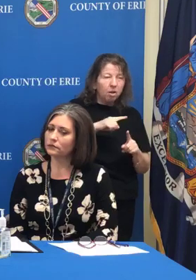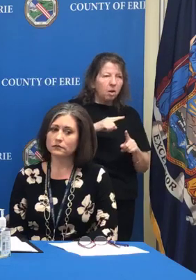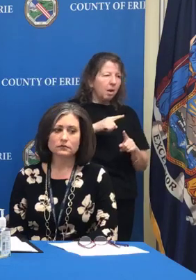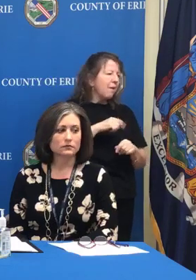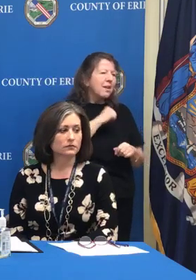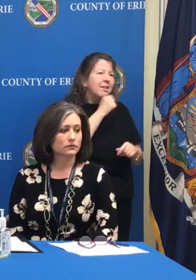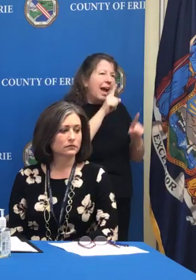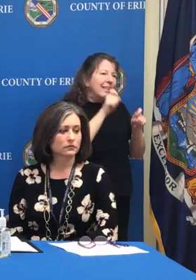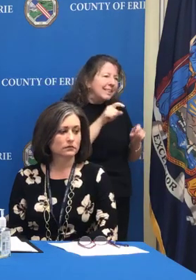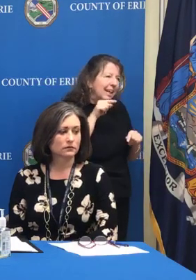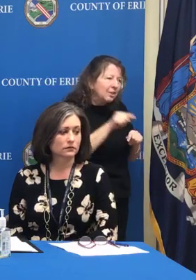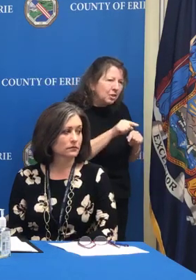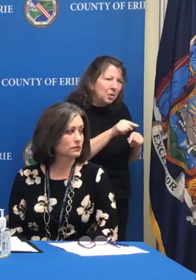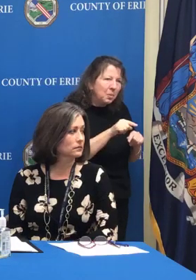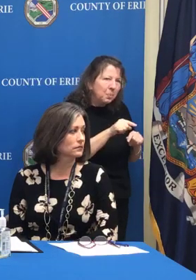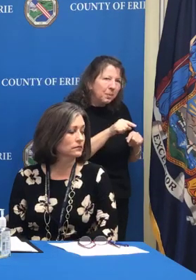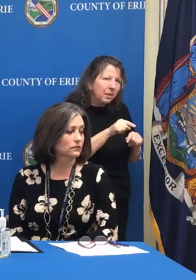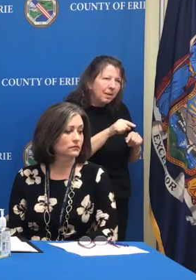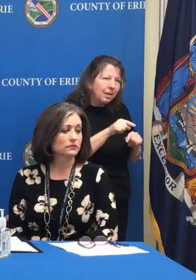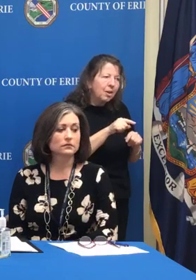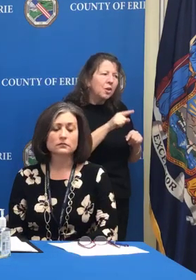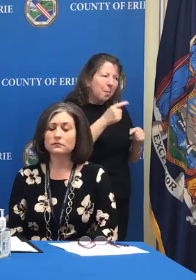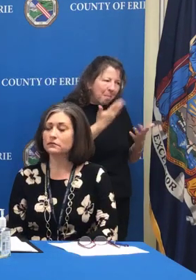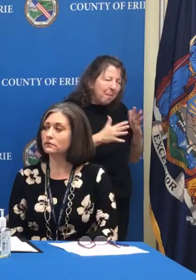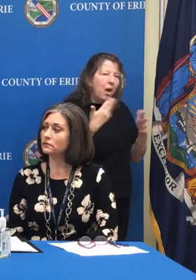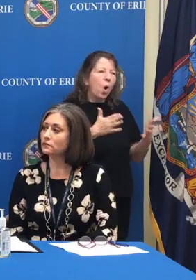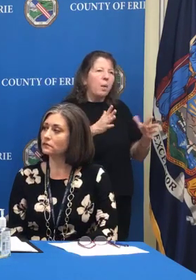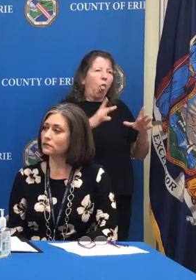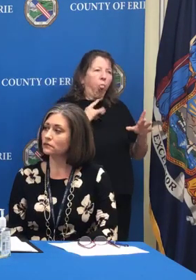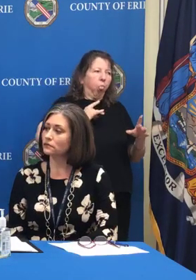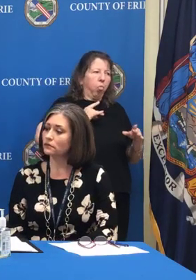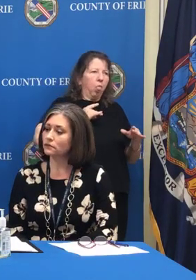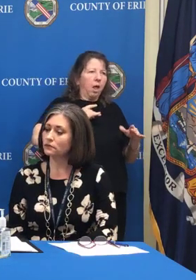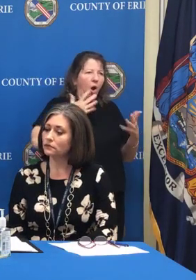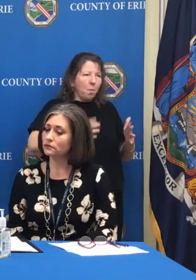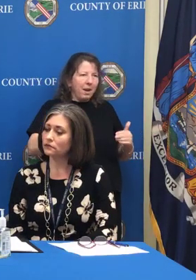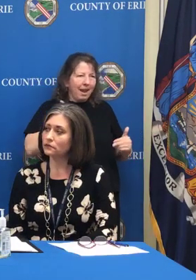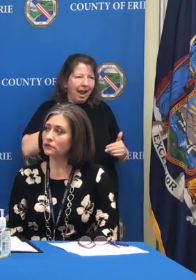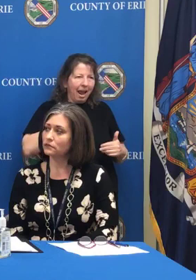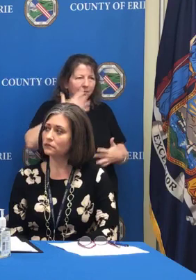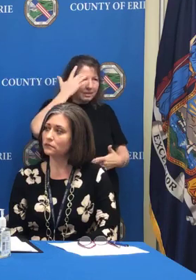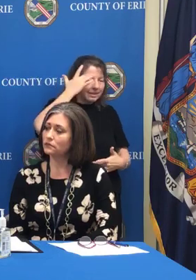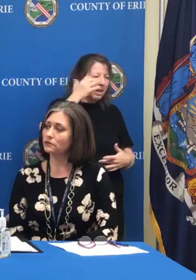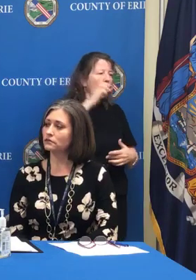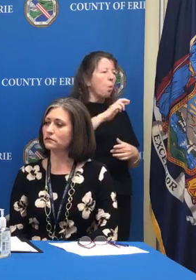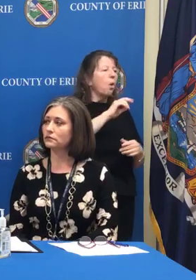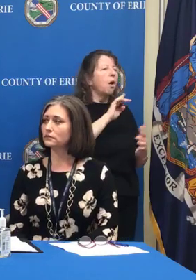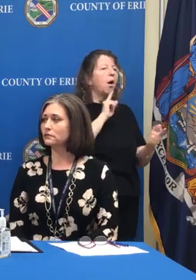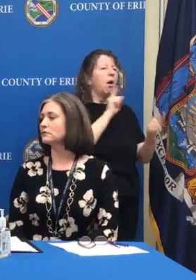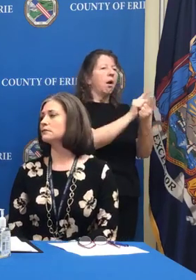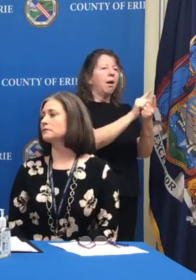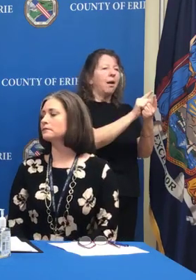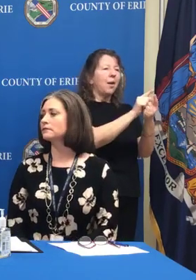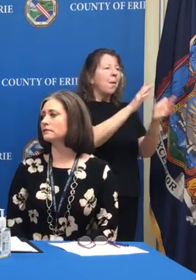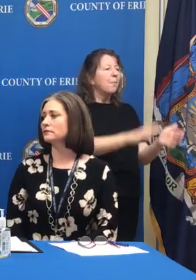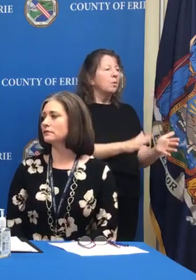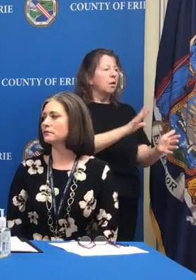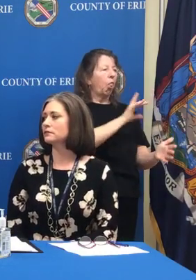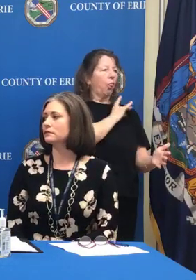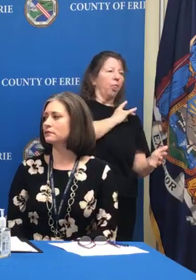test you, there's a chance that you may have it, or you may have at least come in contact with someone who does. Even if you're not showing